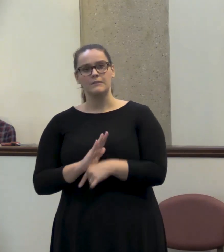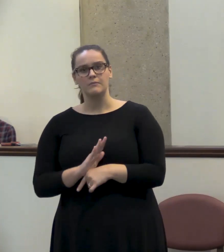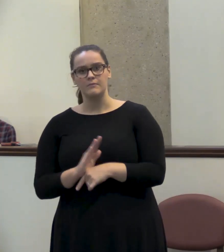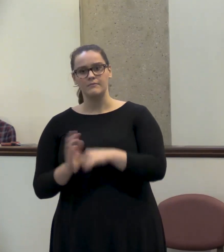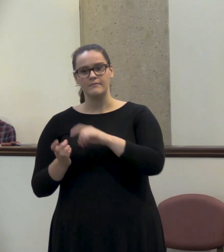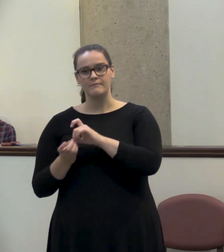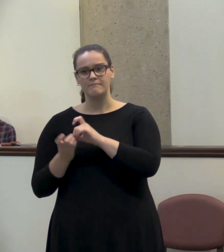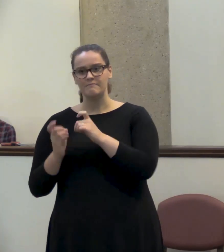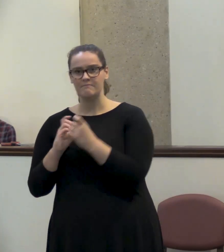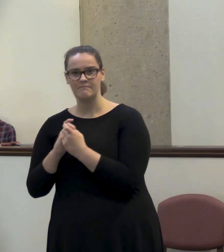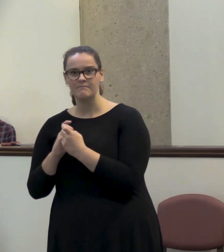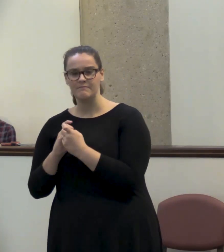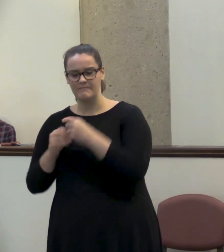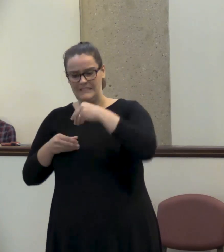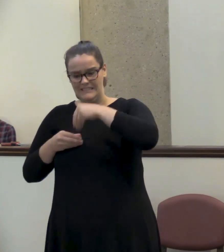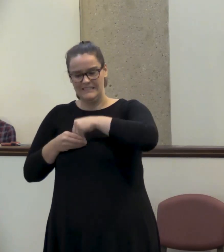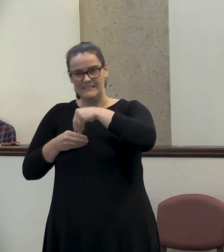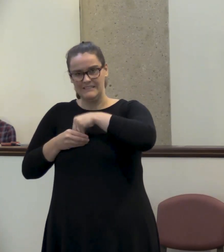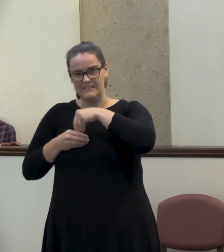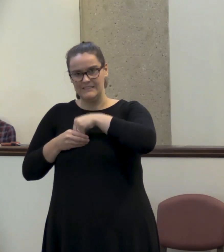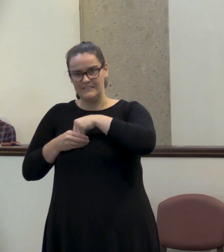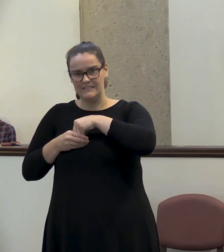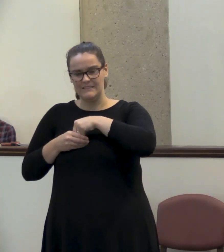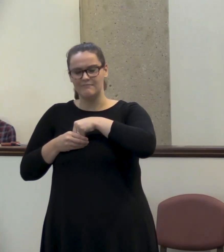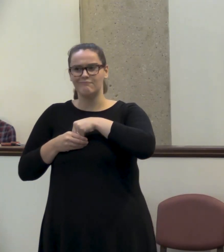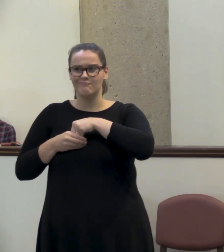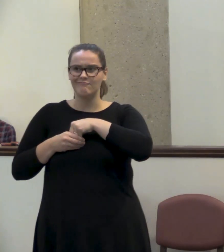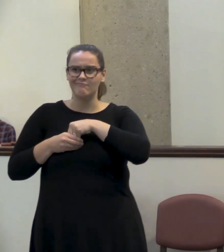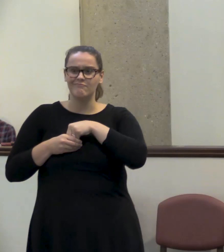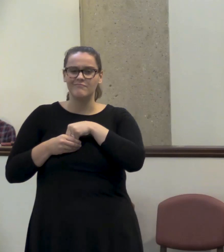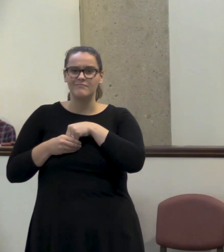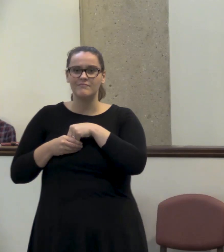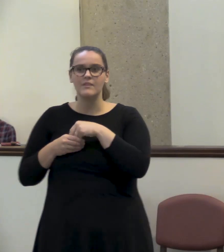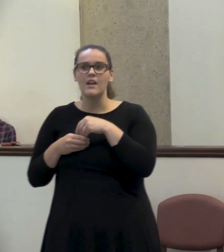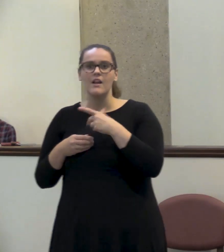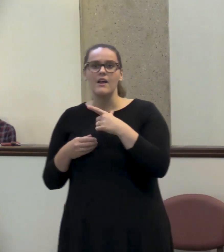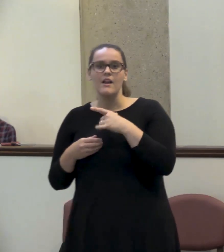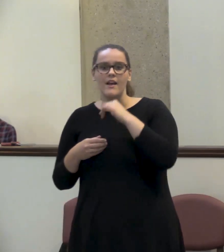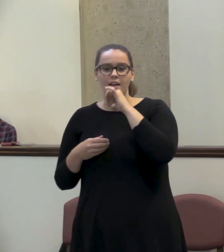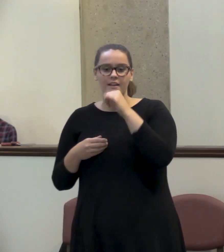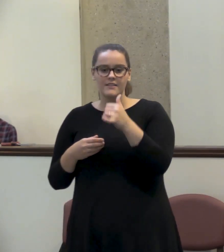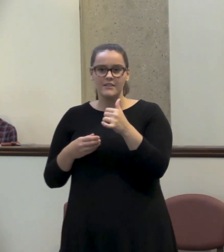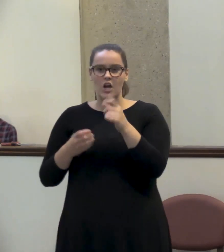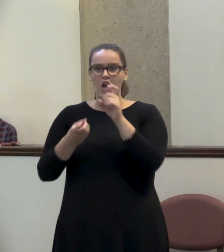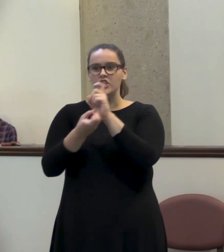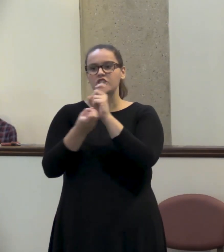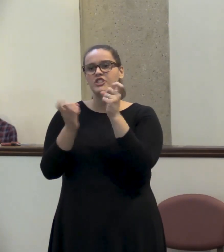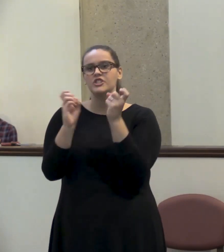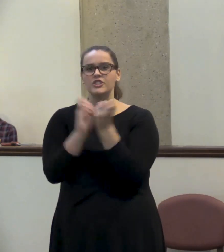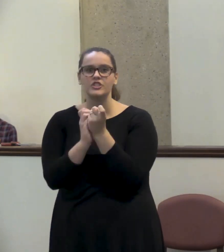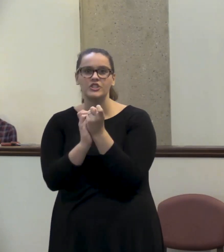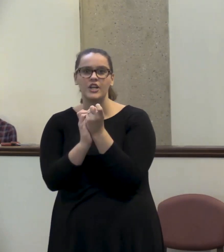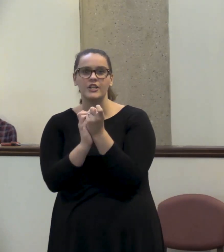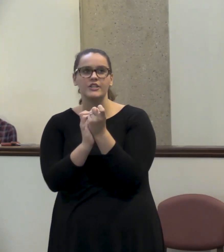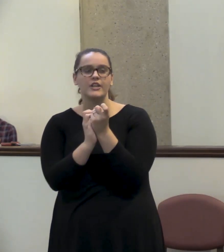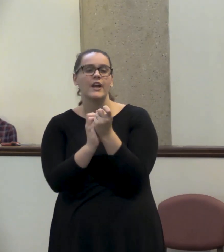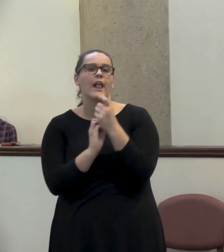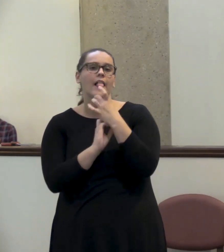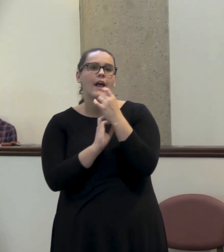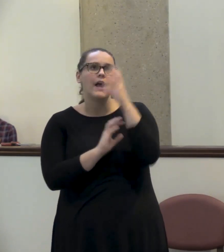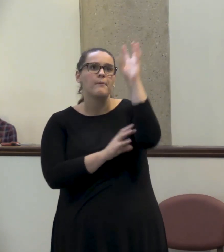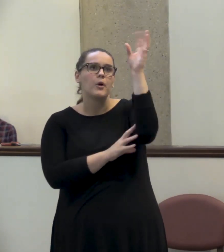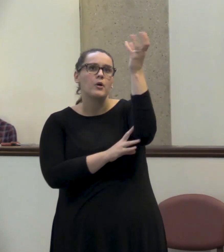conversion. Now, a profound interior conversion goes beyond changing light bulbs in our homes and in